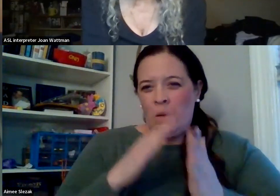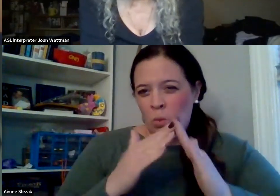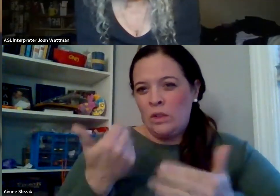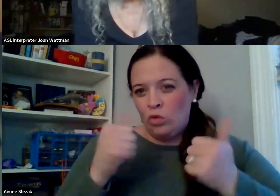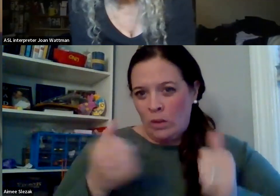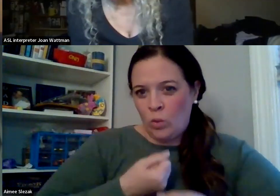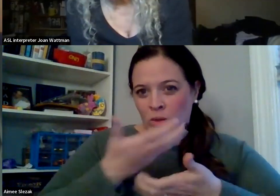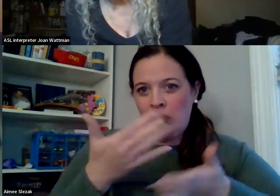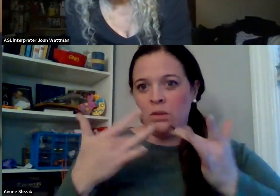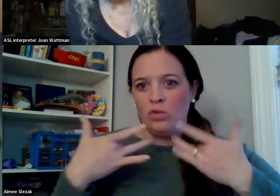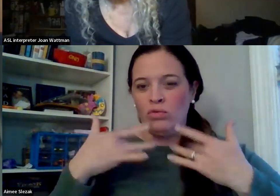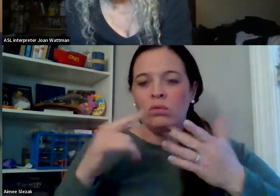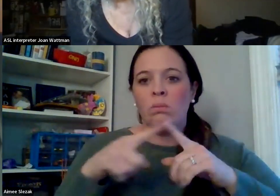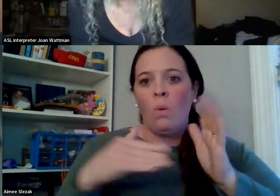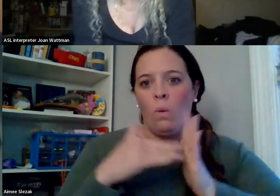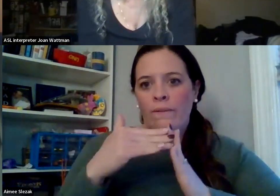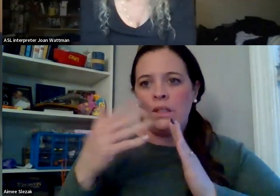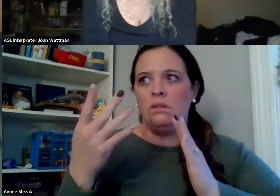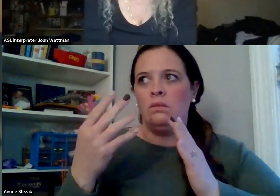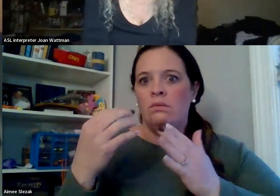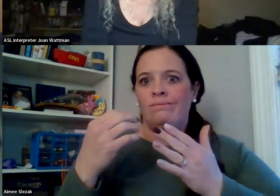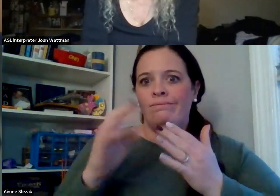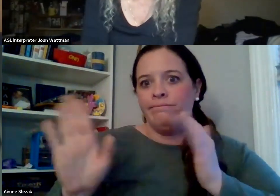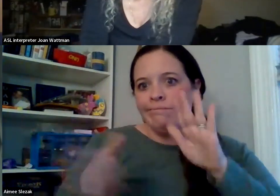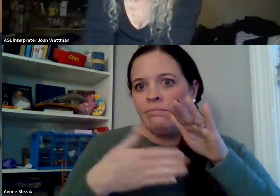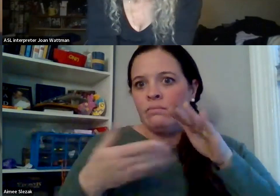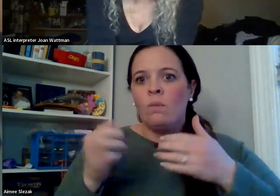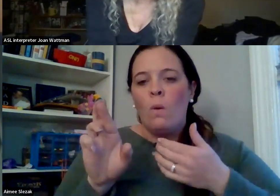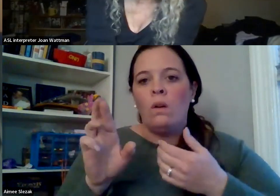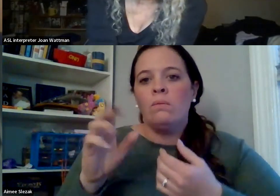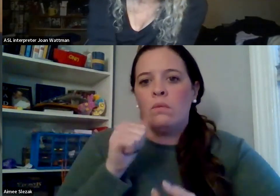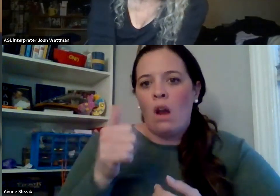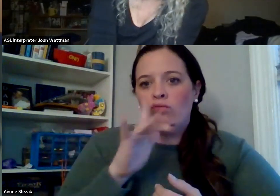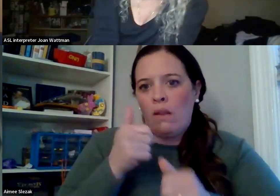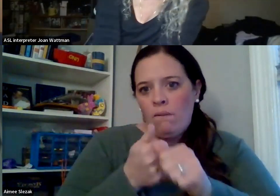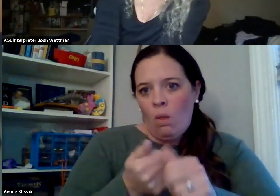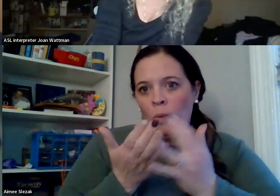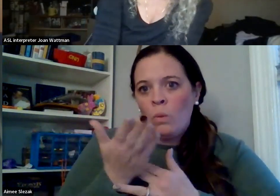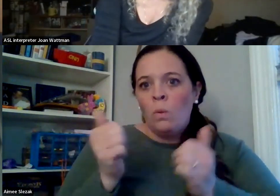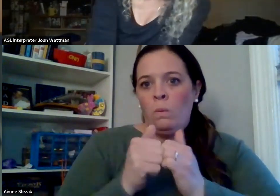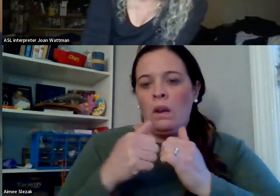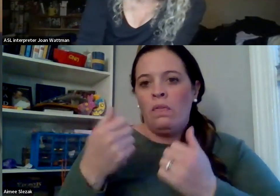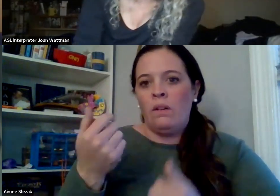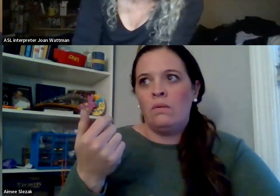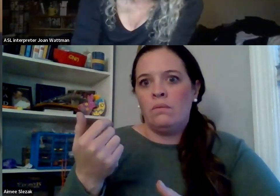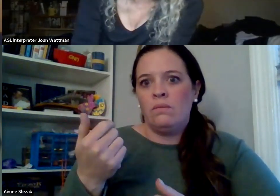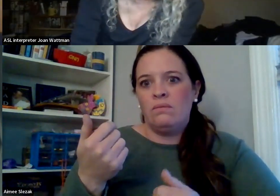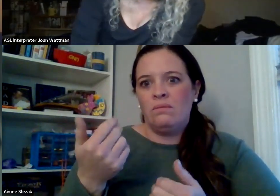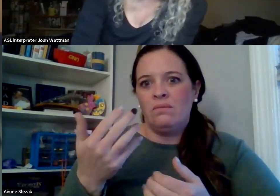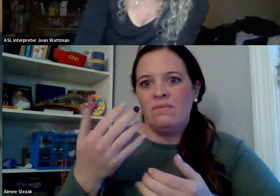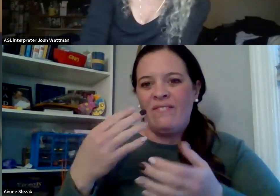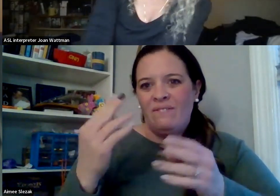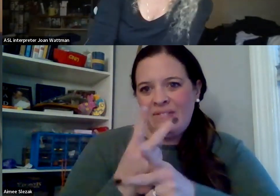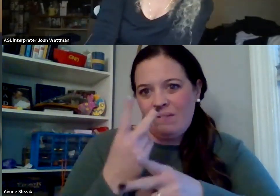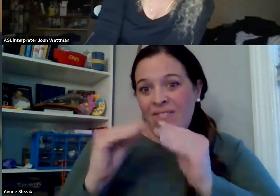I'm concerned as well. And I know the community has been trying to express those concerns in the past, and I think they've gotten swept up under the